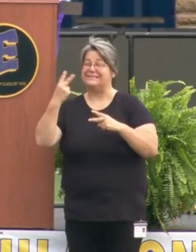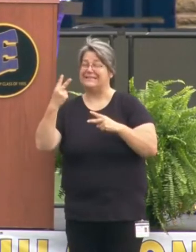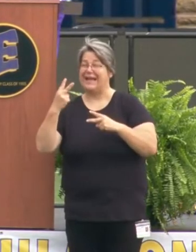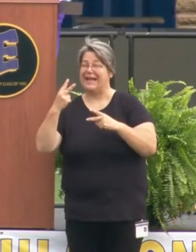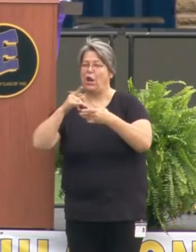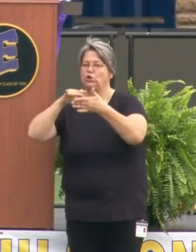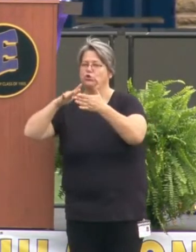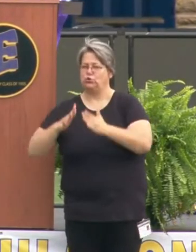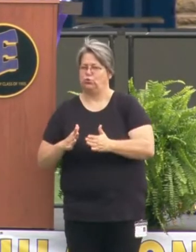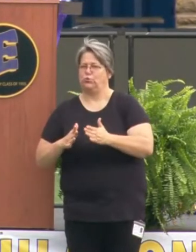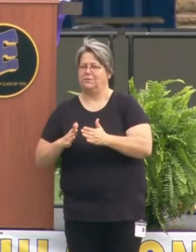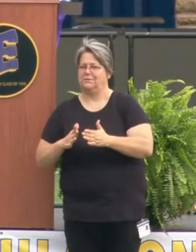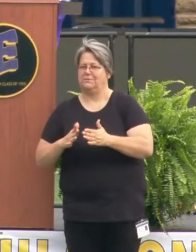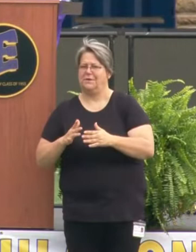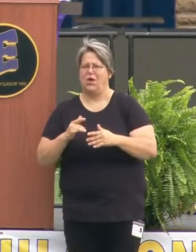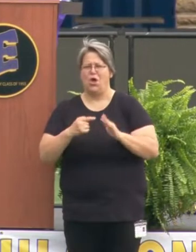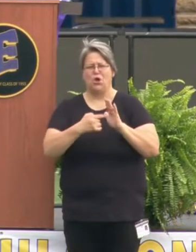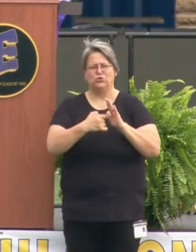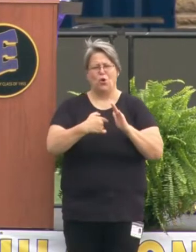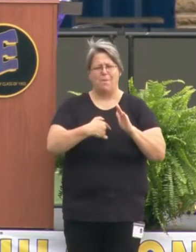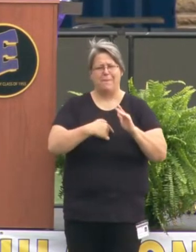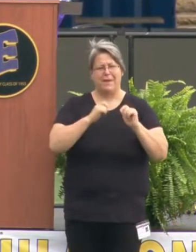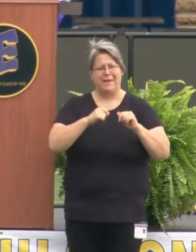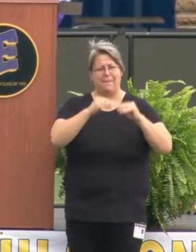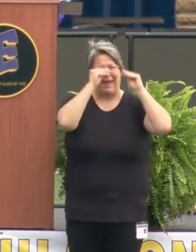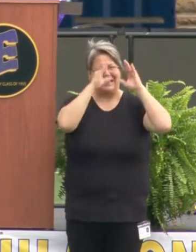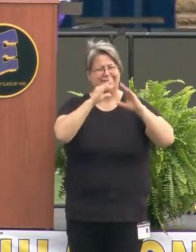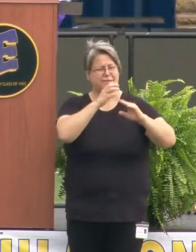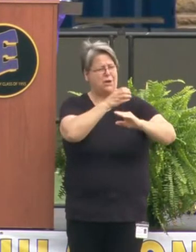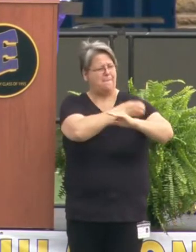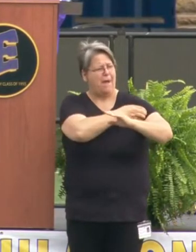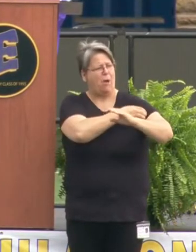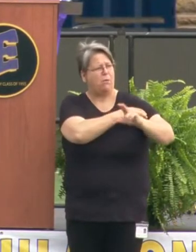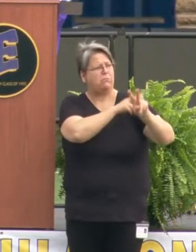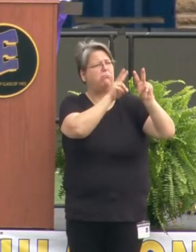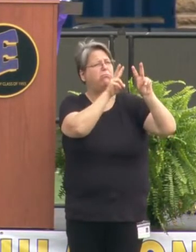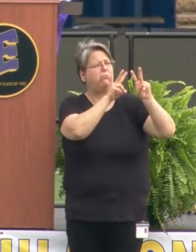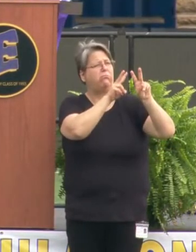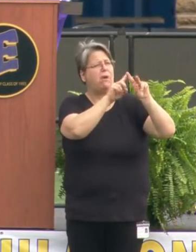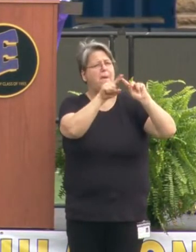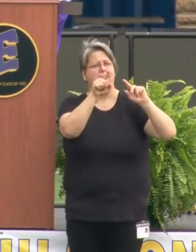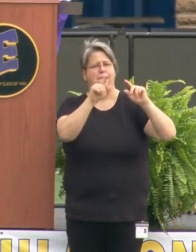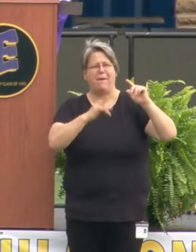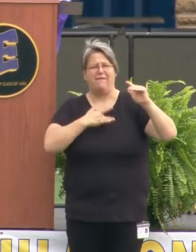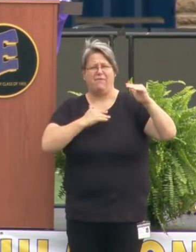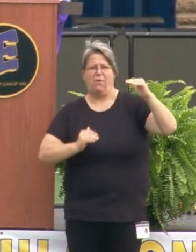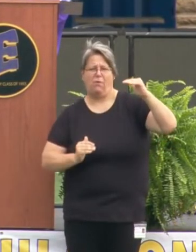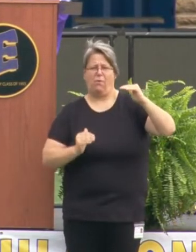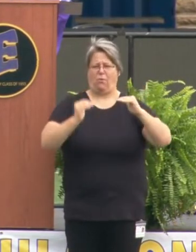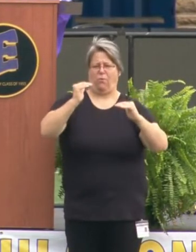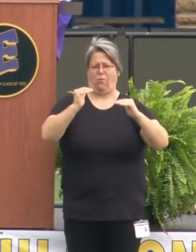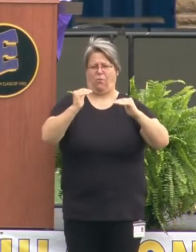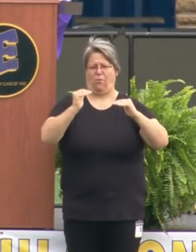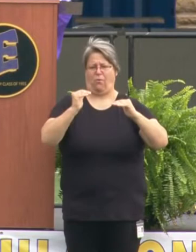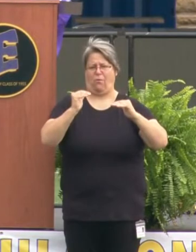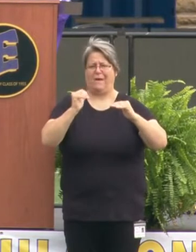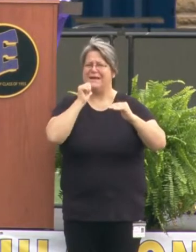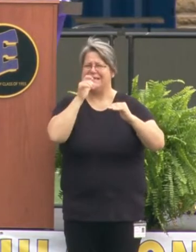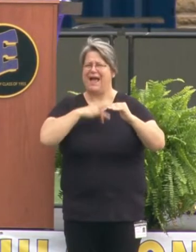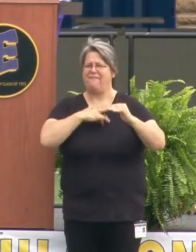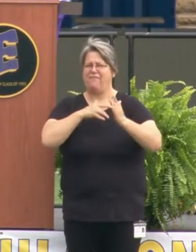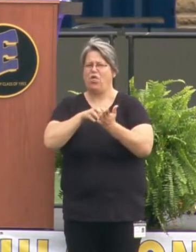second. She has shown me that you can be in a position of power without making those below you feel